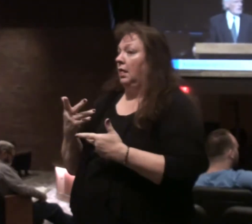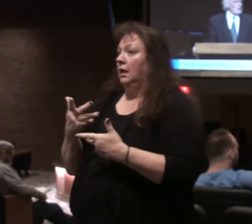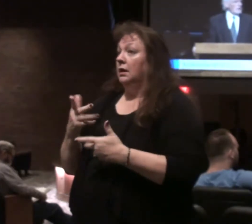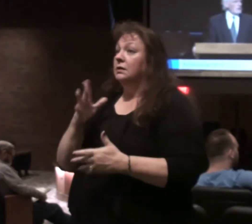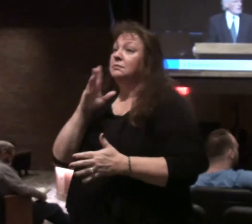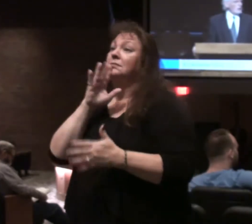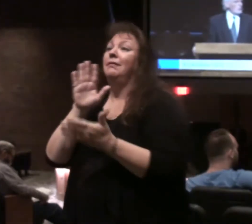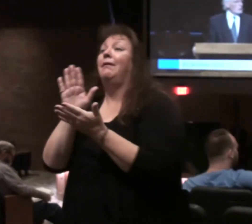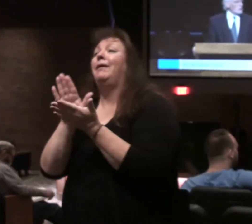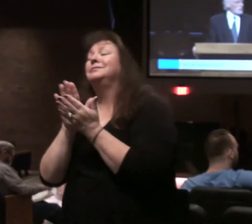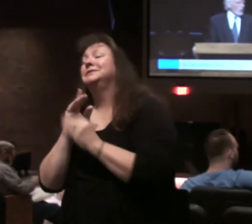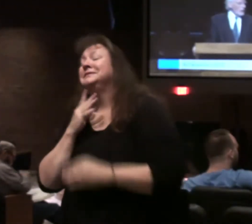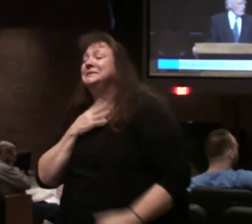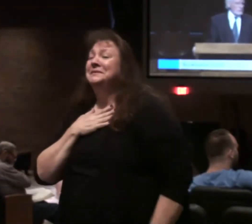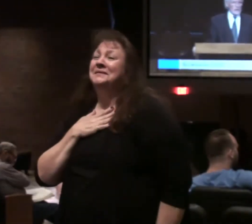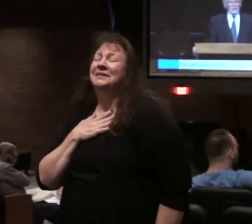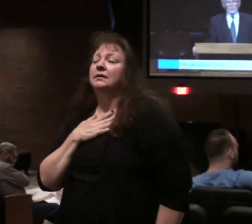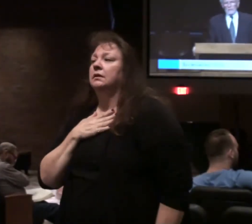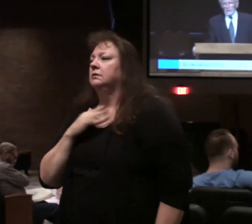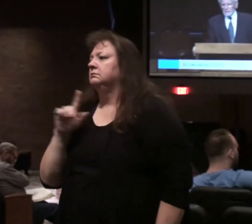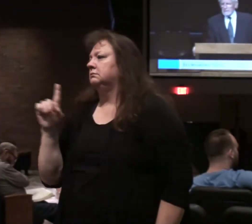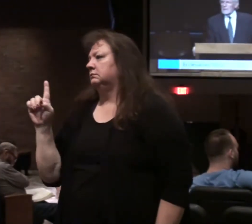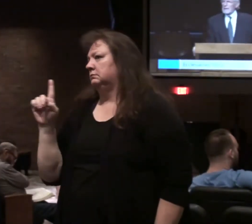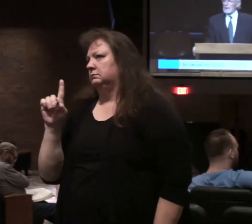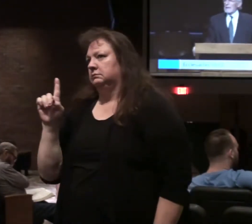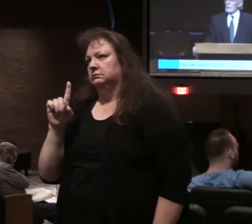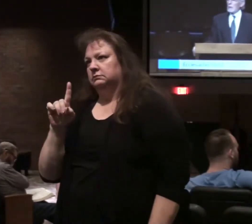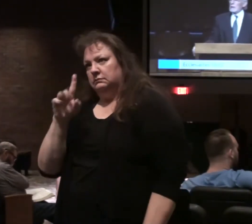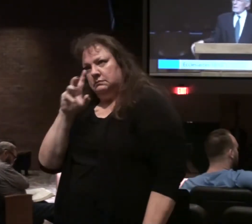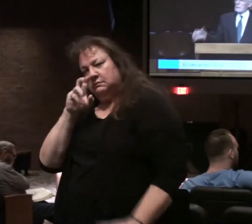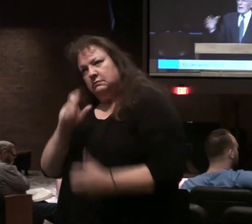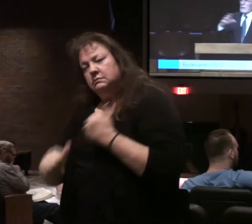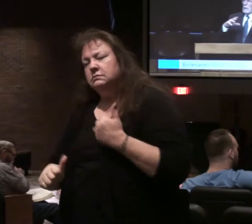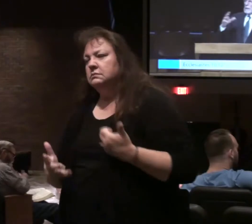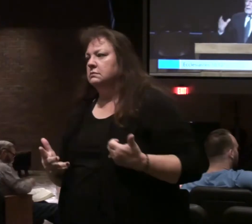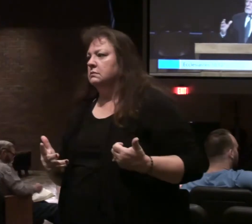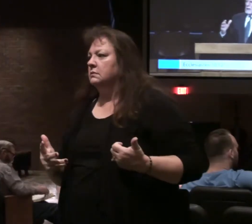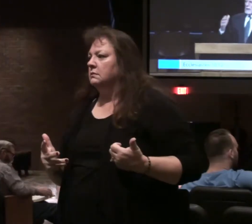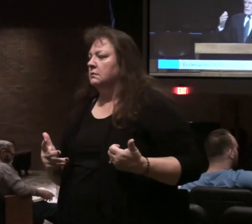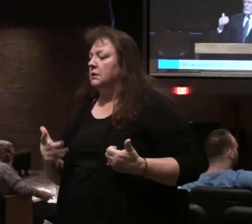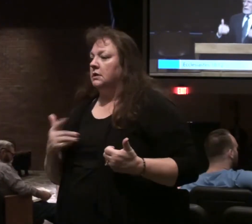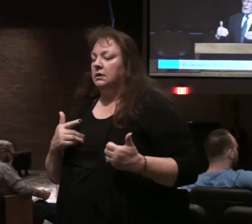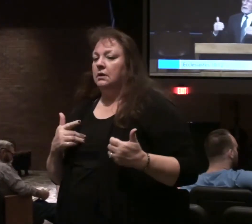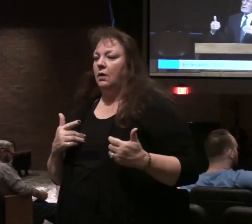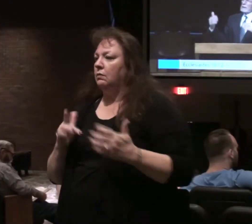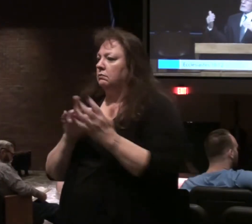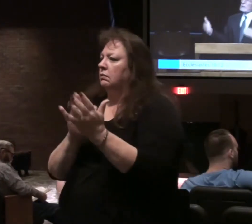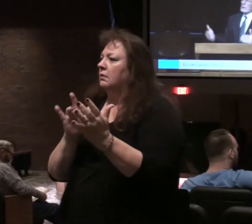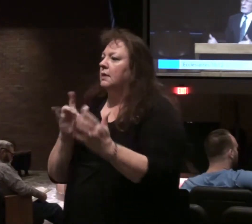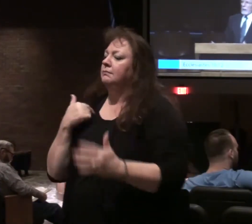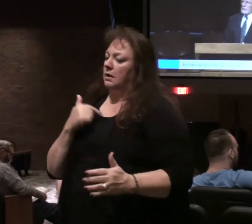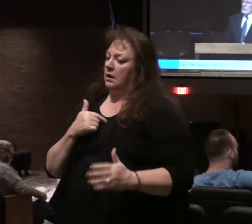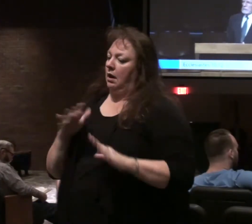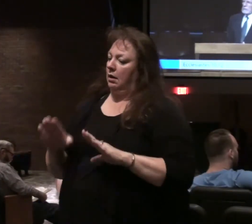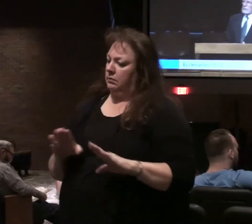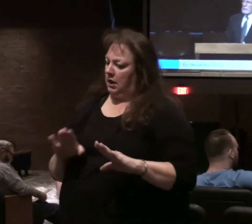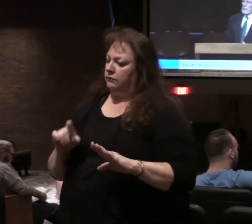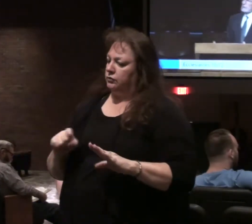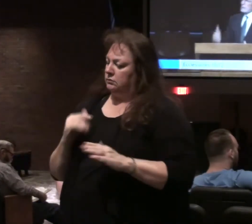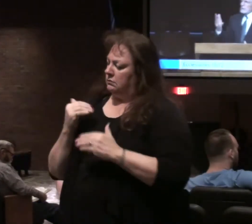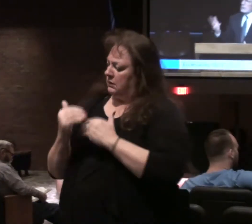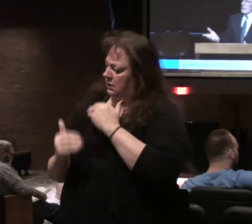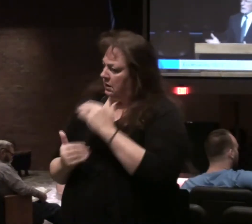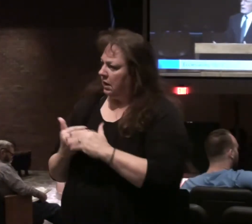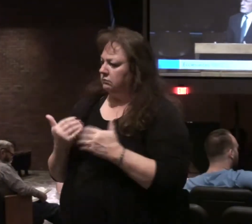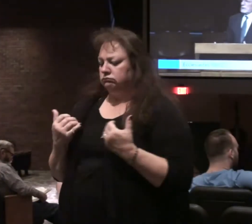mean, there was a time for judgment, and why you don't play one against the other. But our conduct is to be gracious.